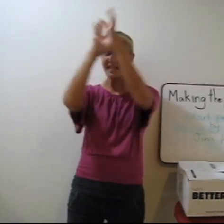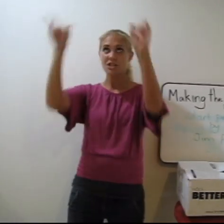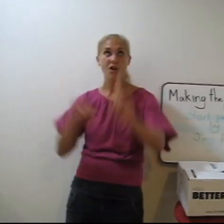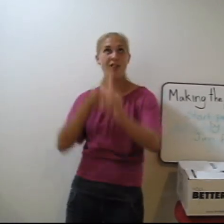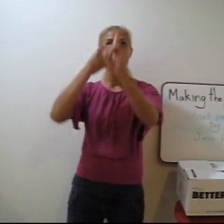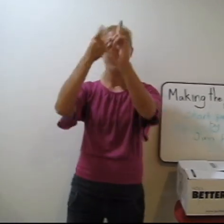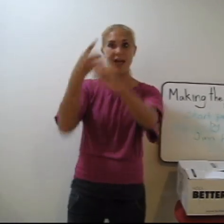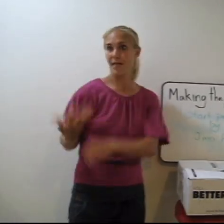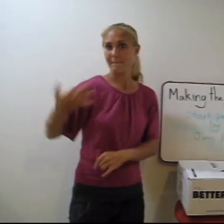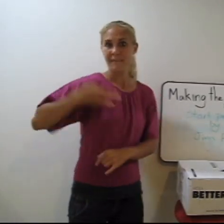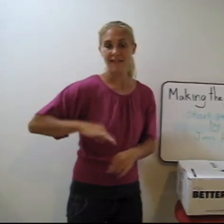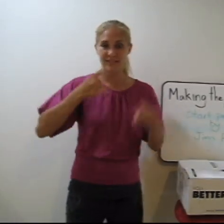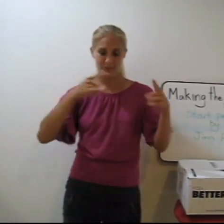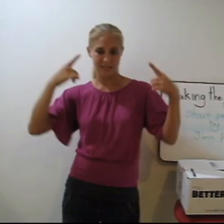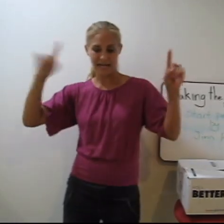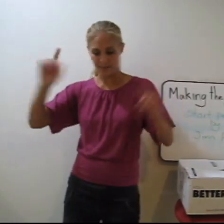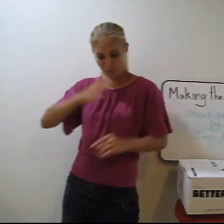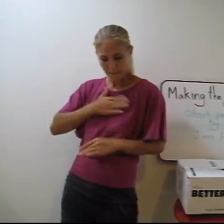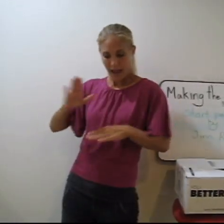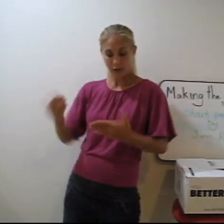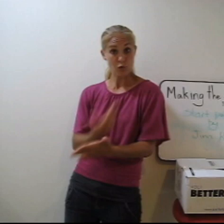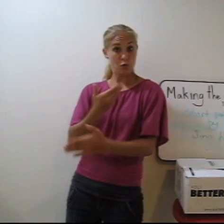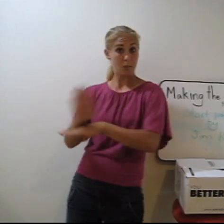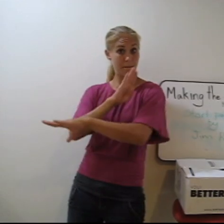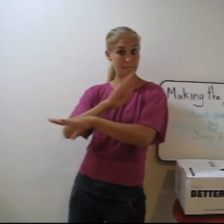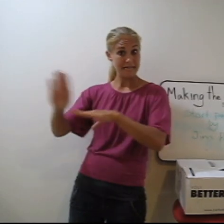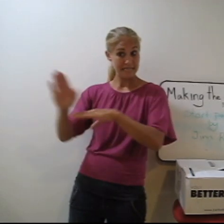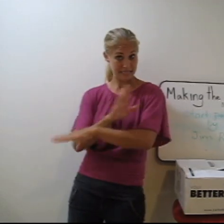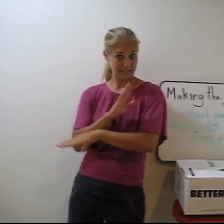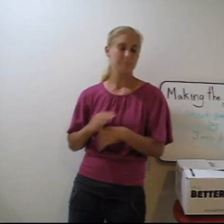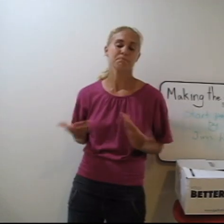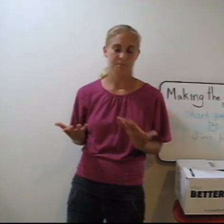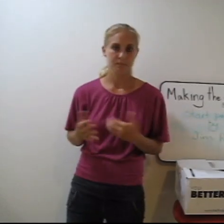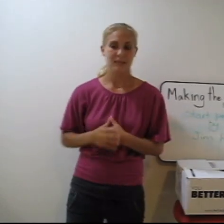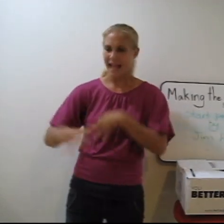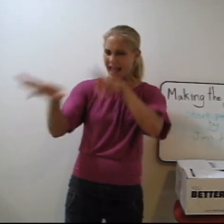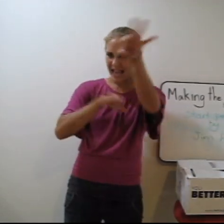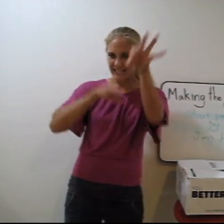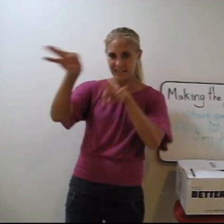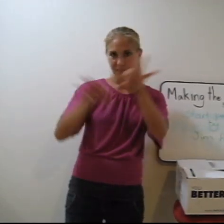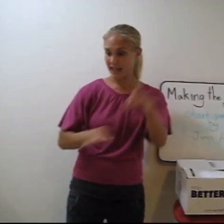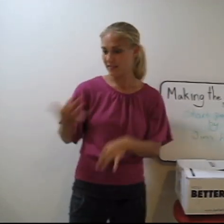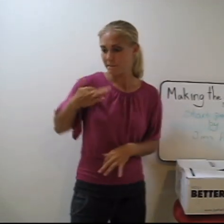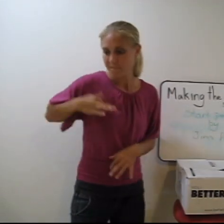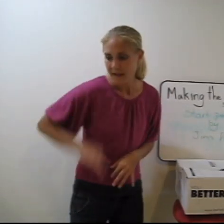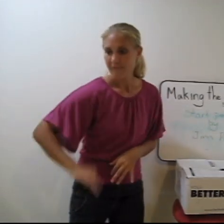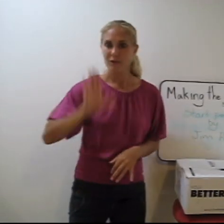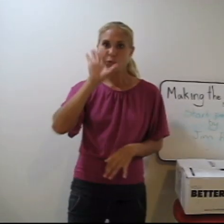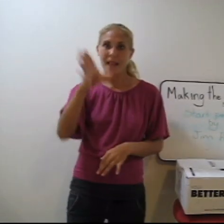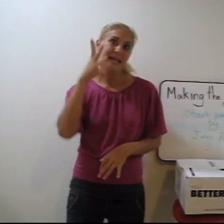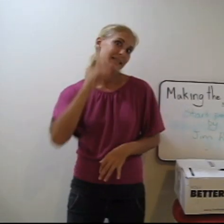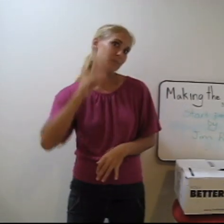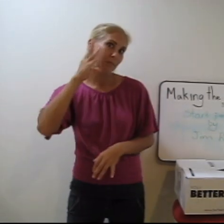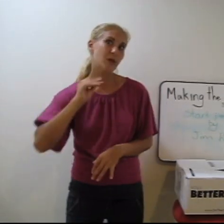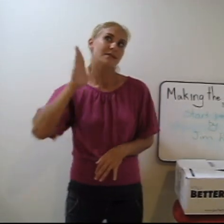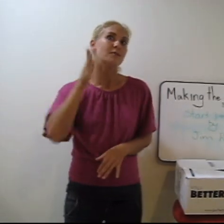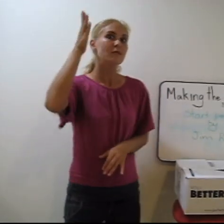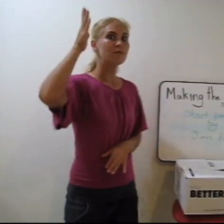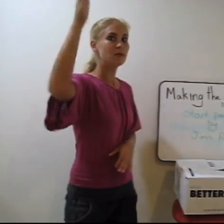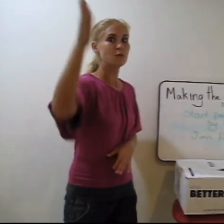being successful in your new entrepreneurial endeavor. Explain what benefits the family will realize by the additional income and